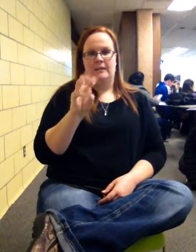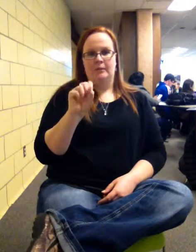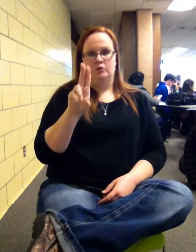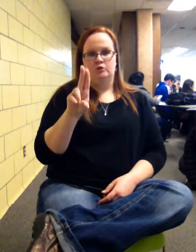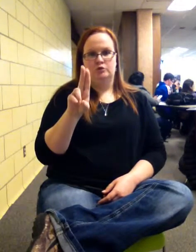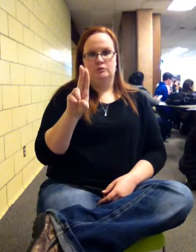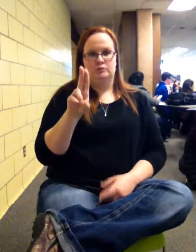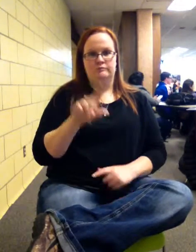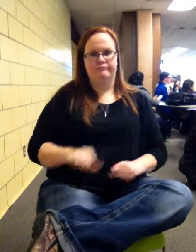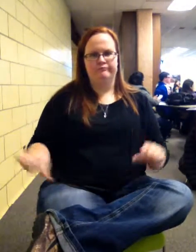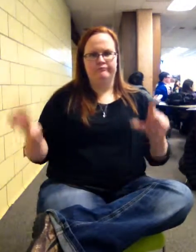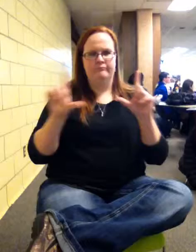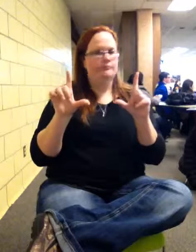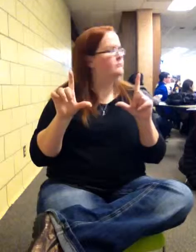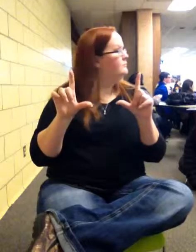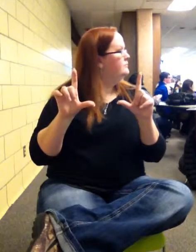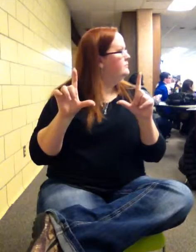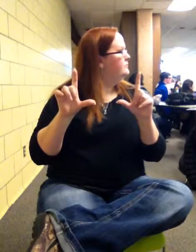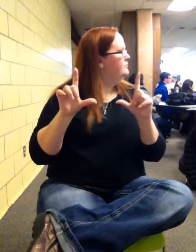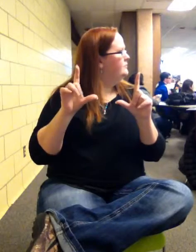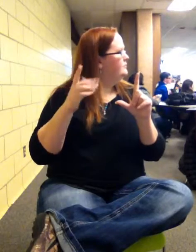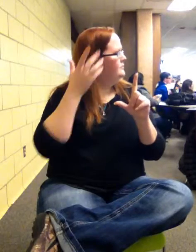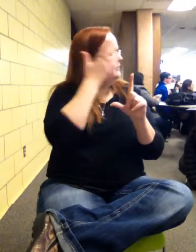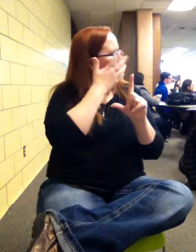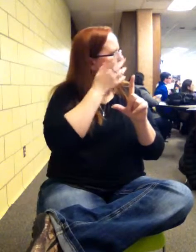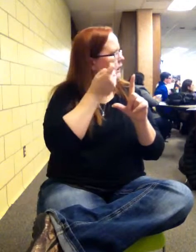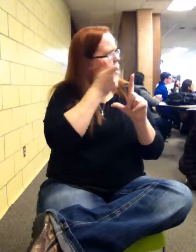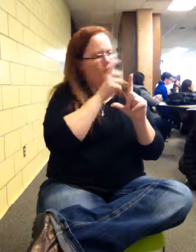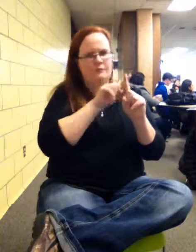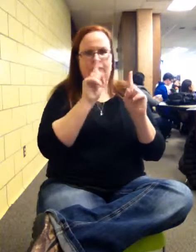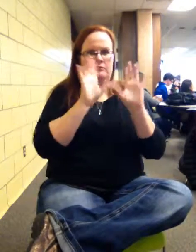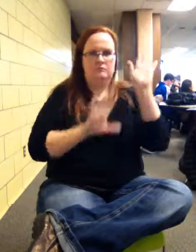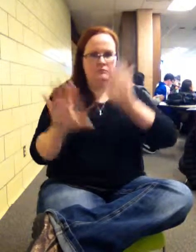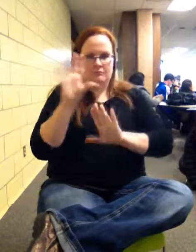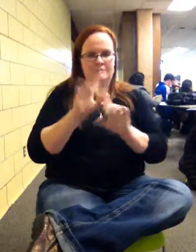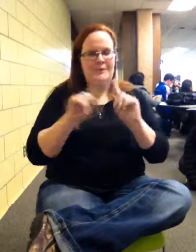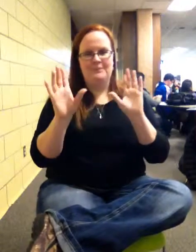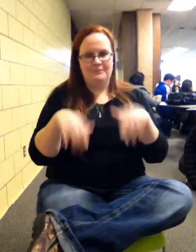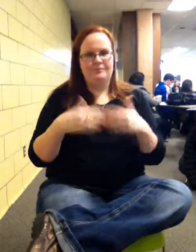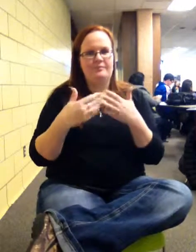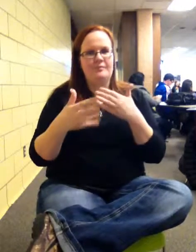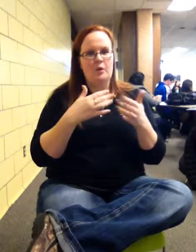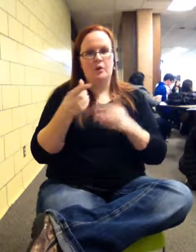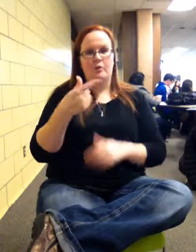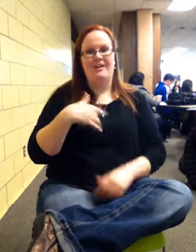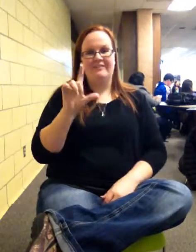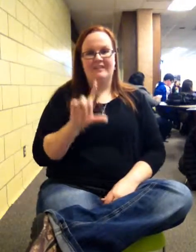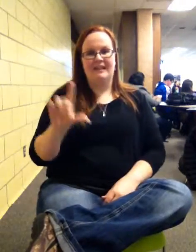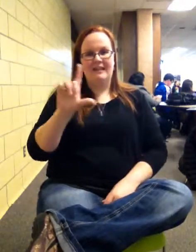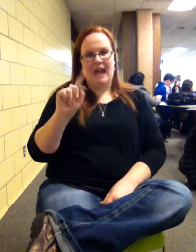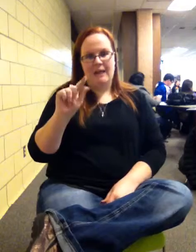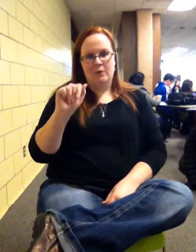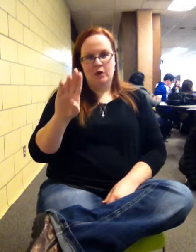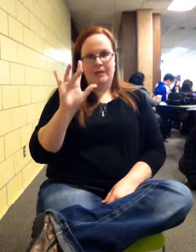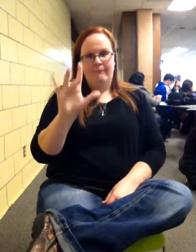different today than it used to. I don't know what's going on. But anyway, you guys will have a library tab. And so what